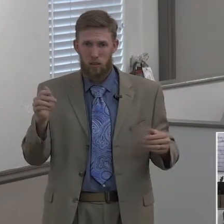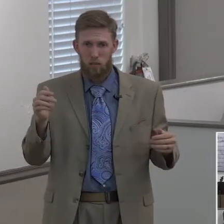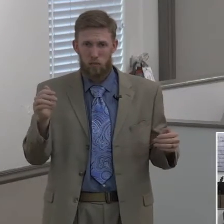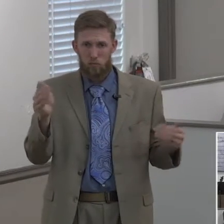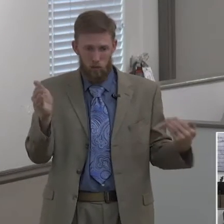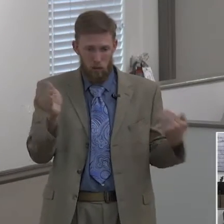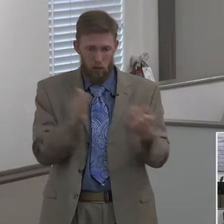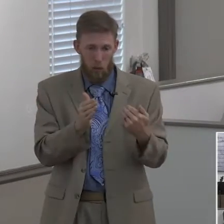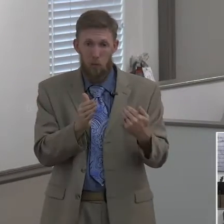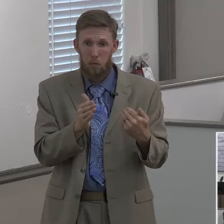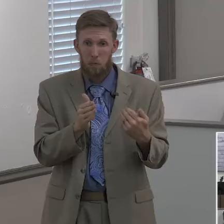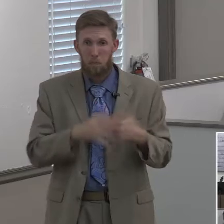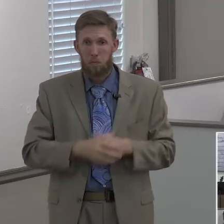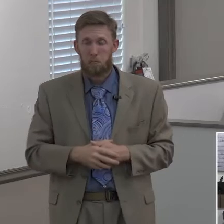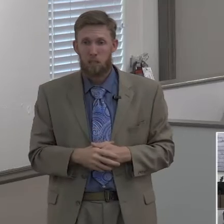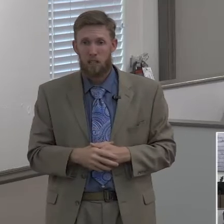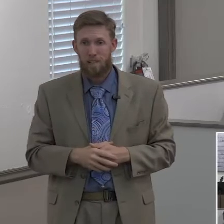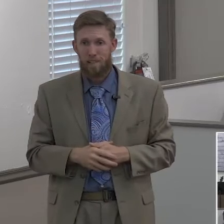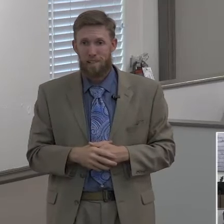it.